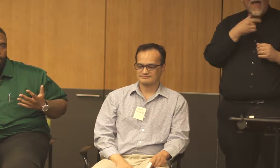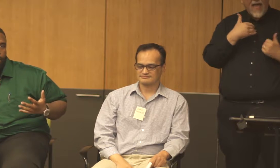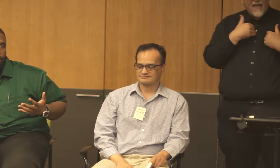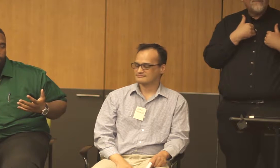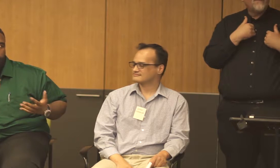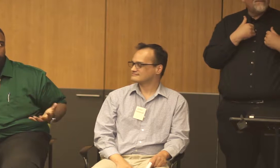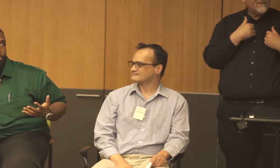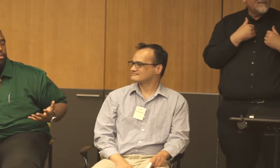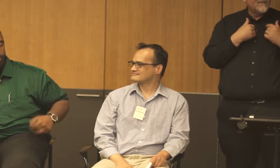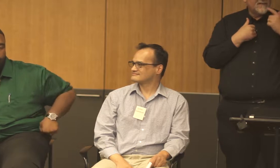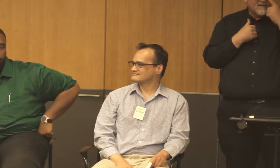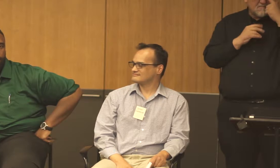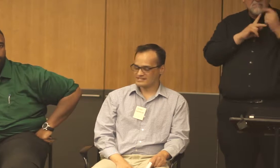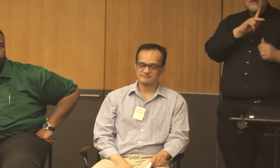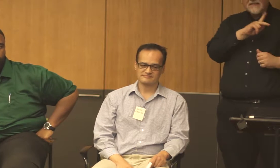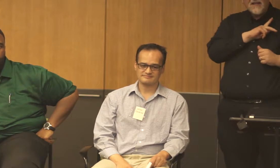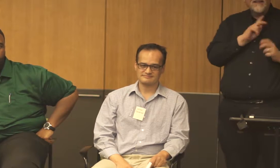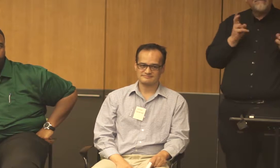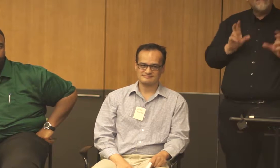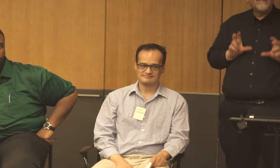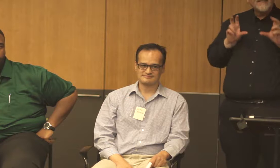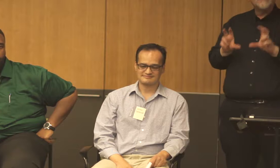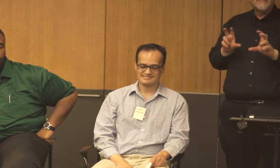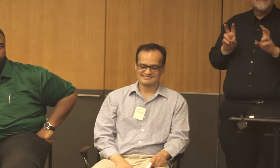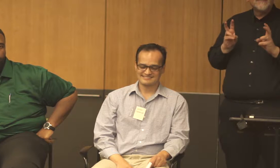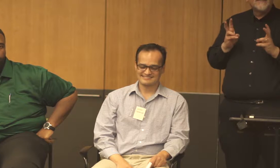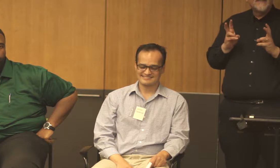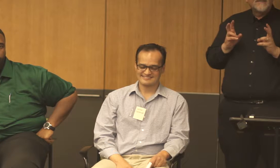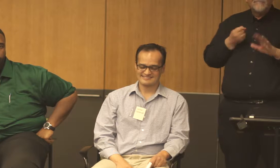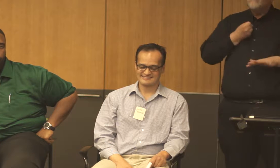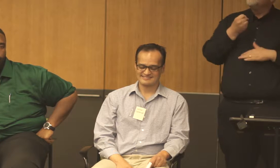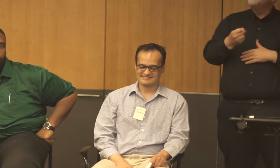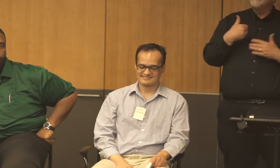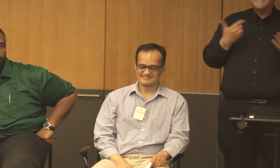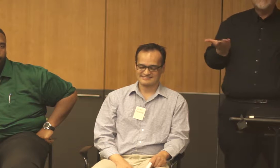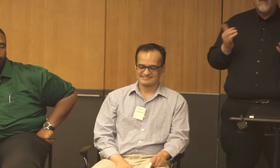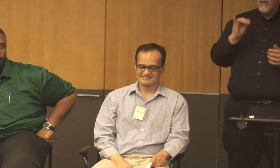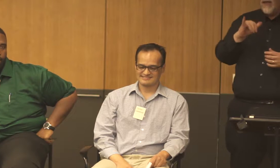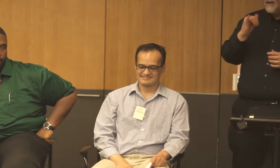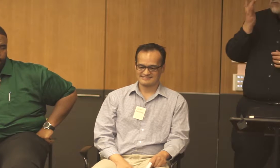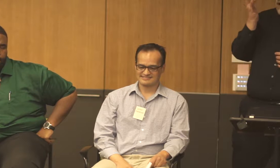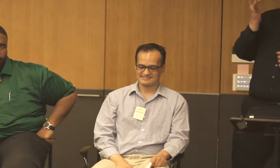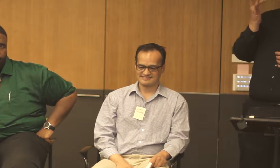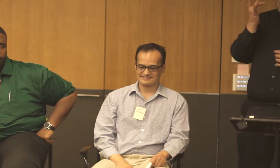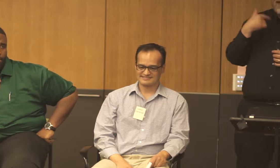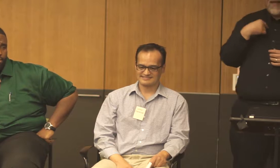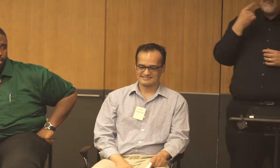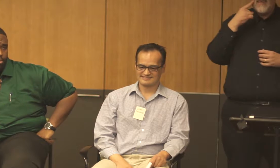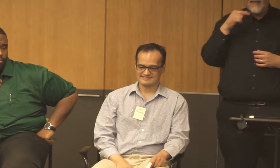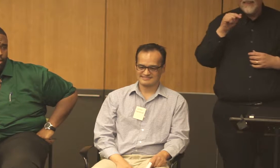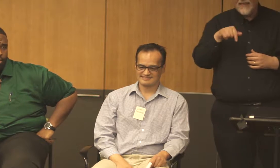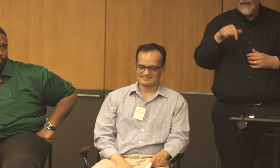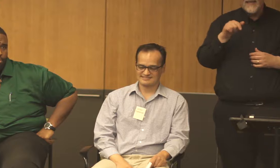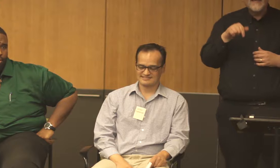have they get personally invested. So that's something that which is why I think that these efforts